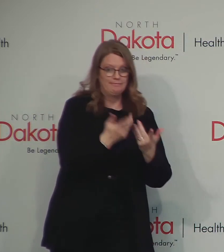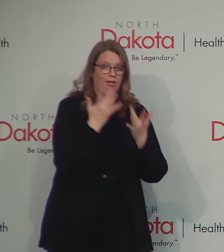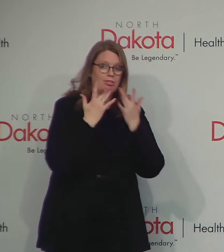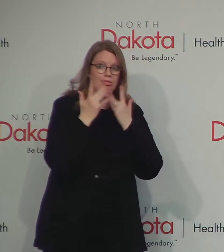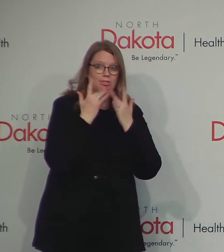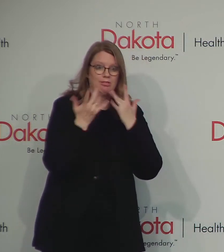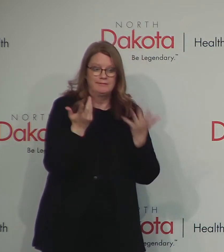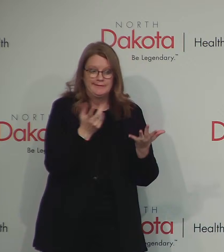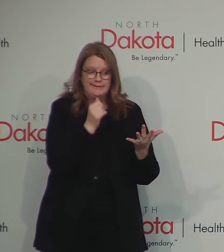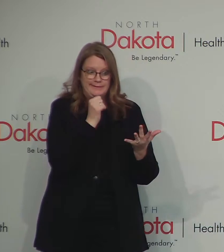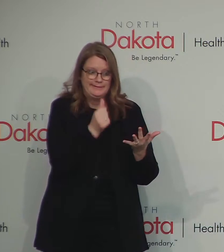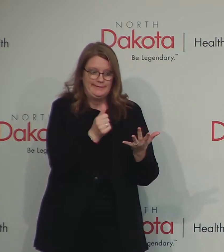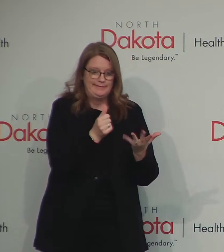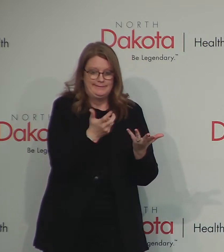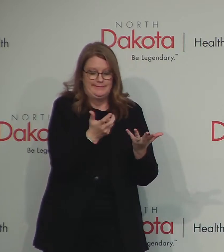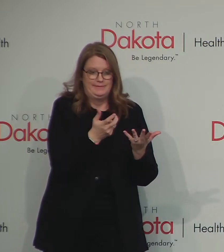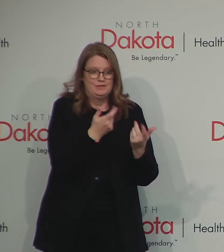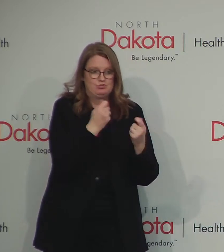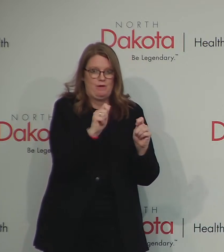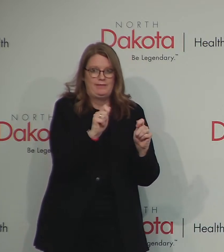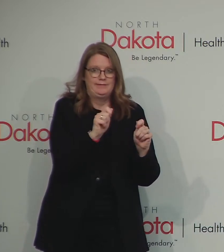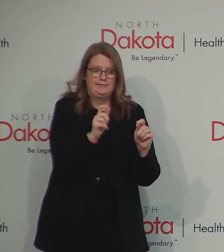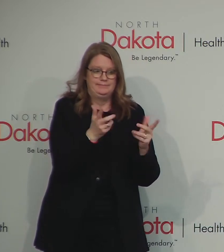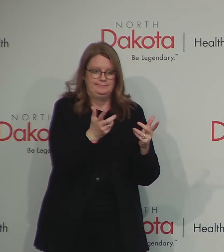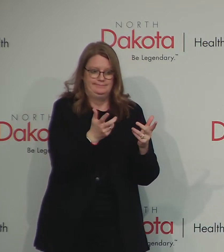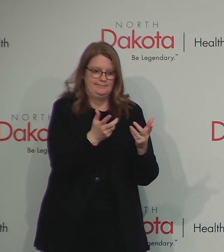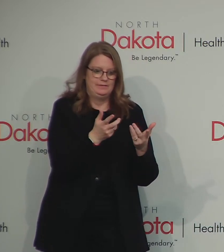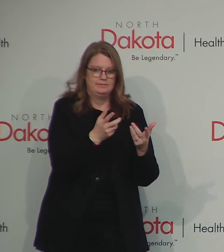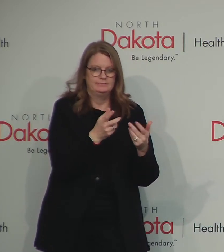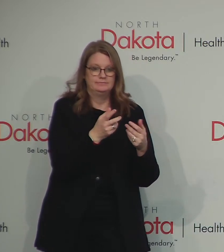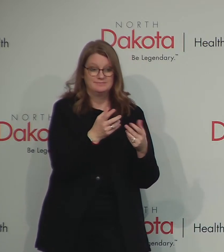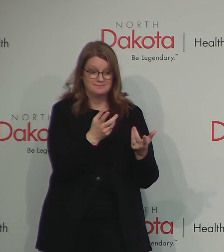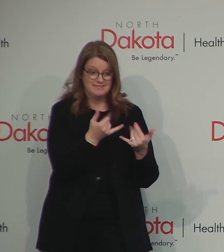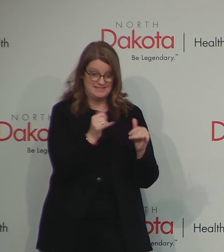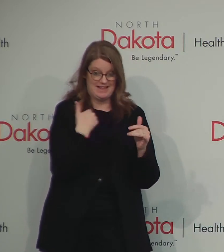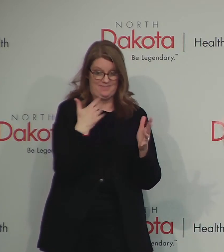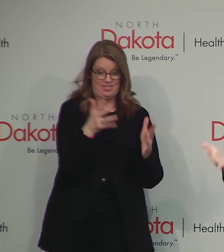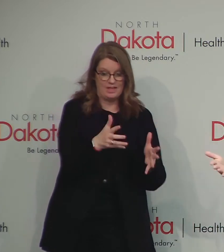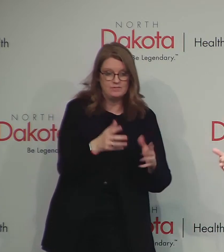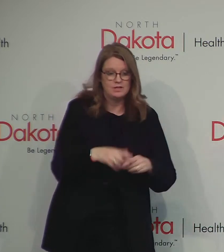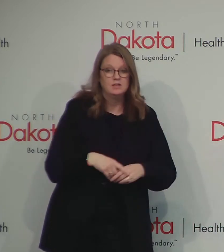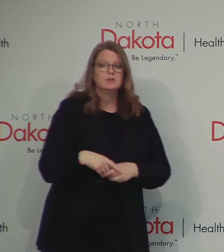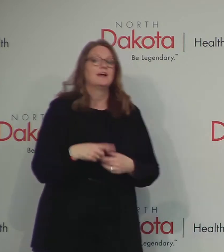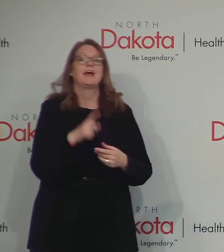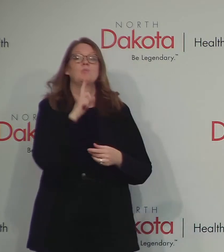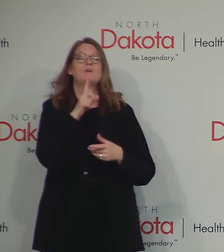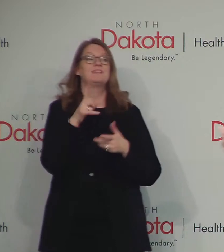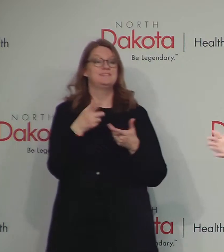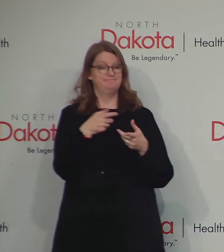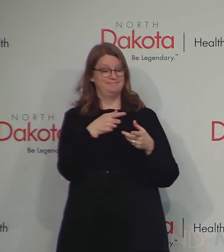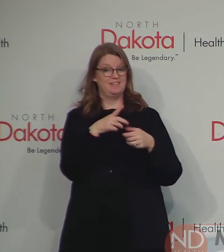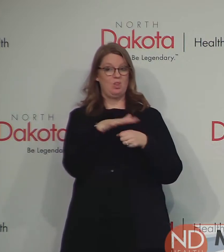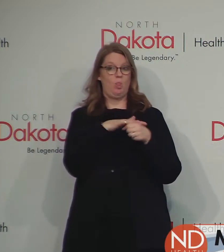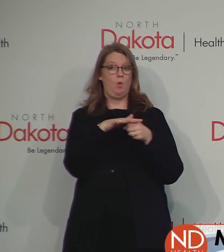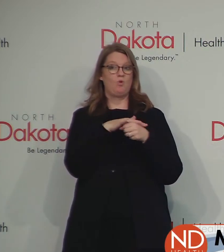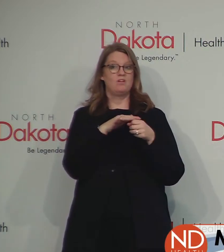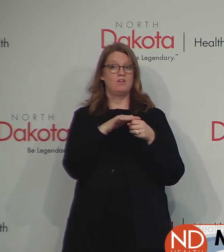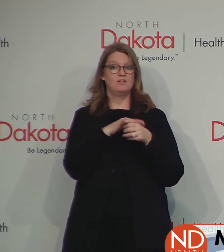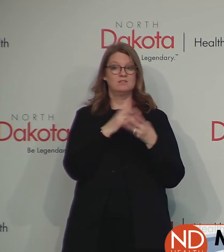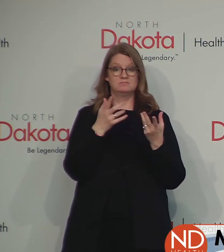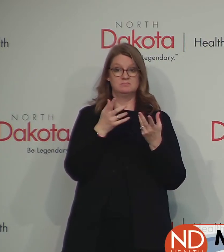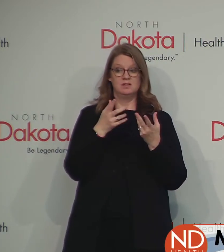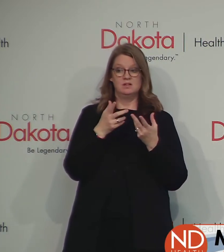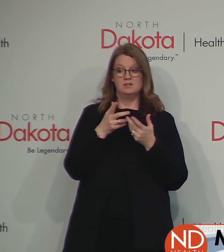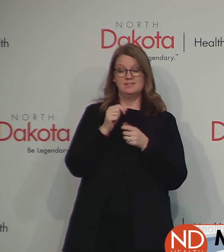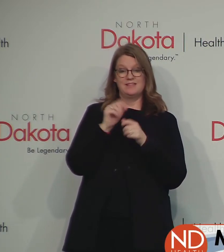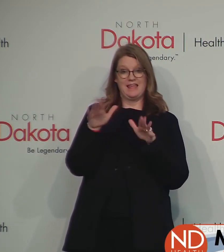I think providers have really been working together locally, and so if one provider has extra doses, they've been able to transfer it amongst